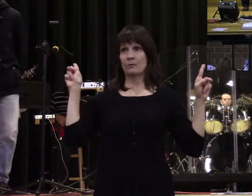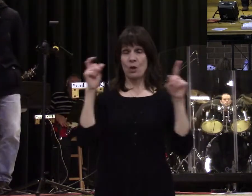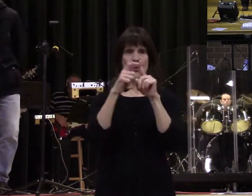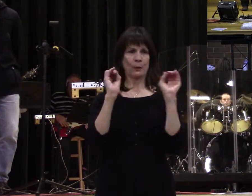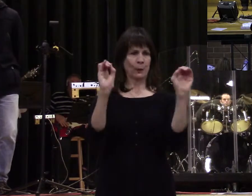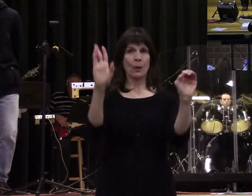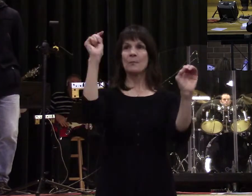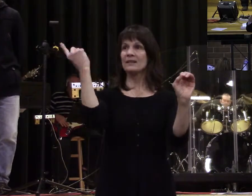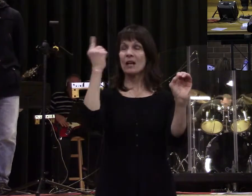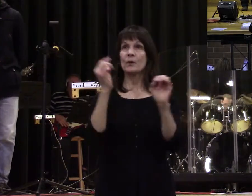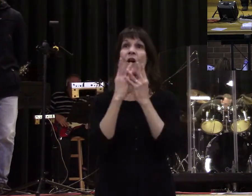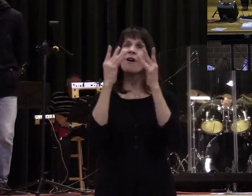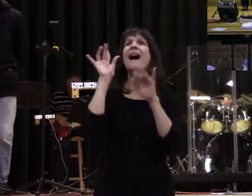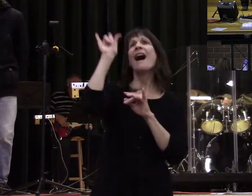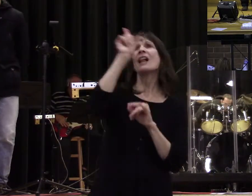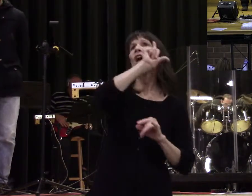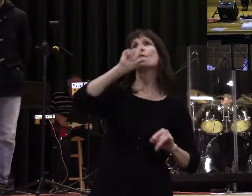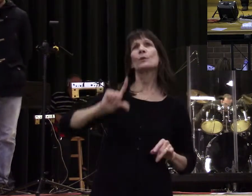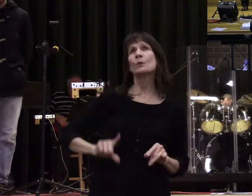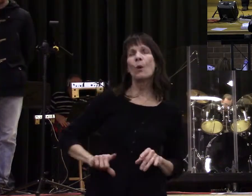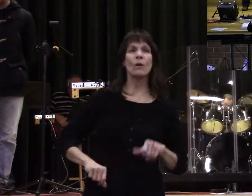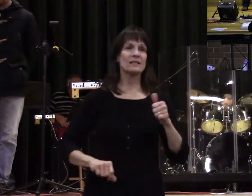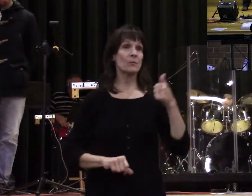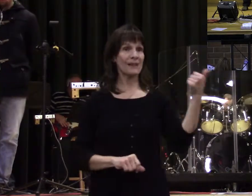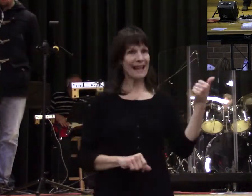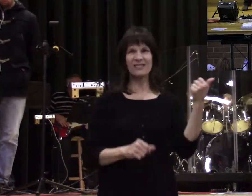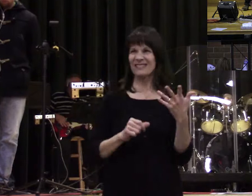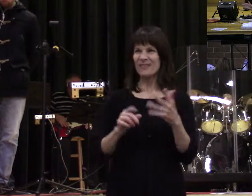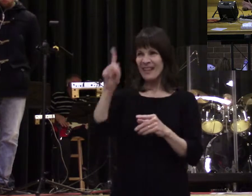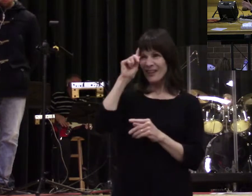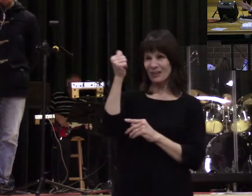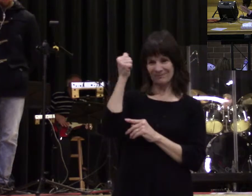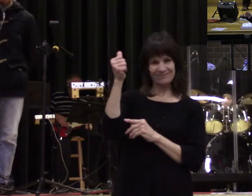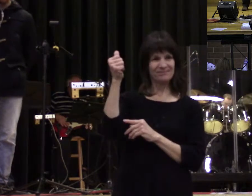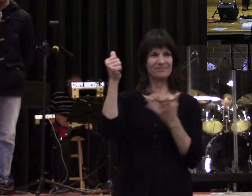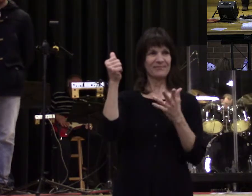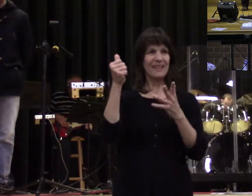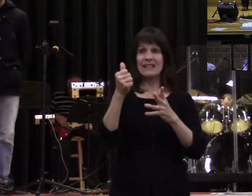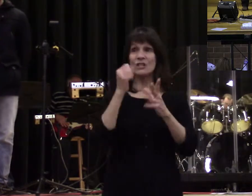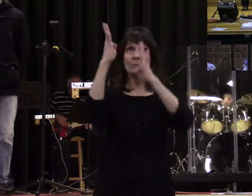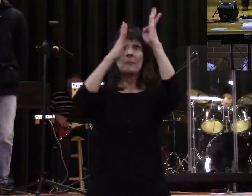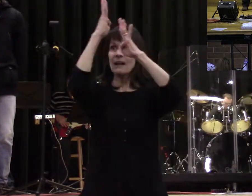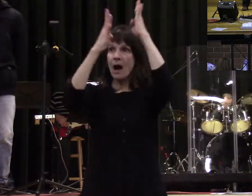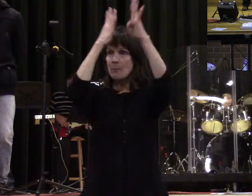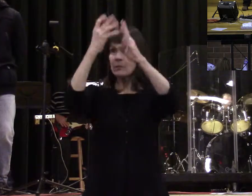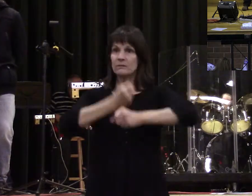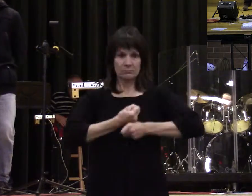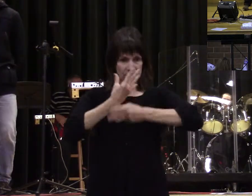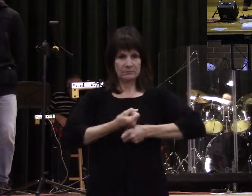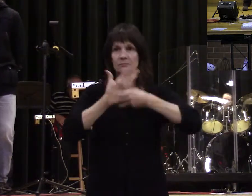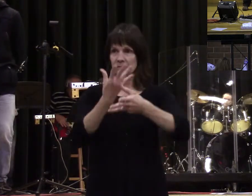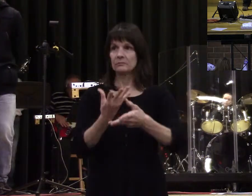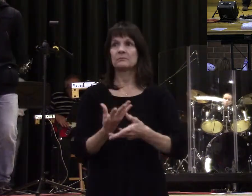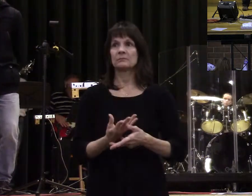And another one puts another melody in. And it's almost like they're just singing a song that's the words are not on the screen. They're just singing something